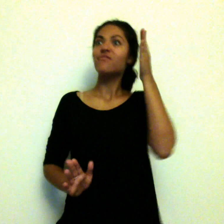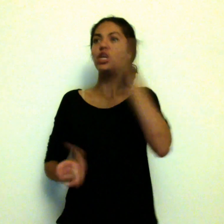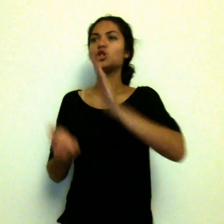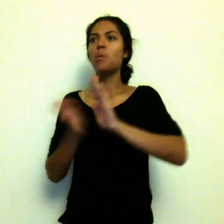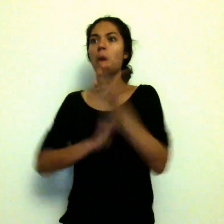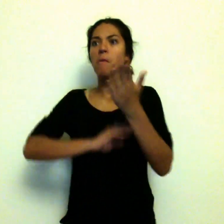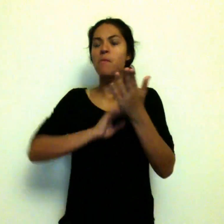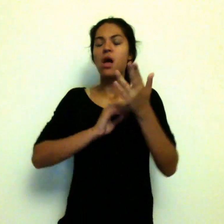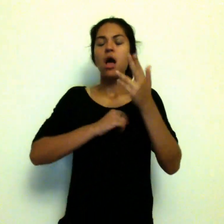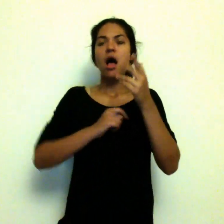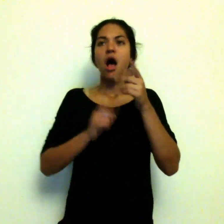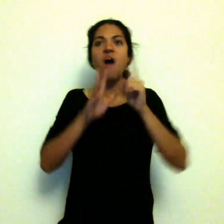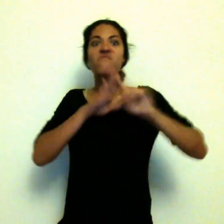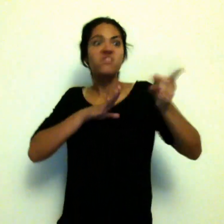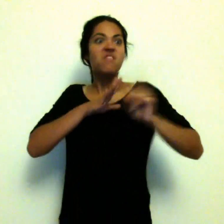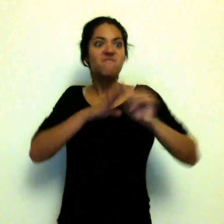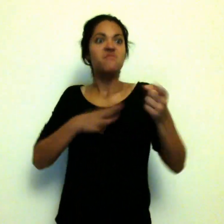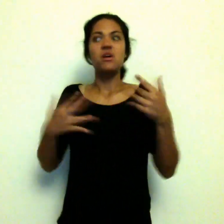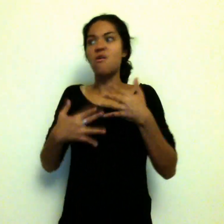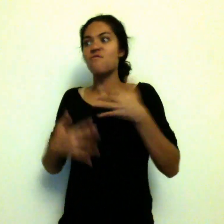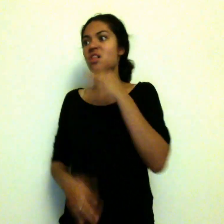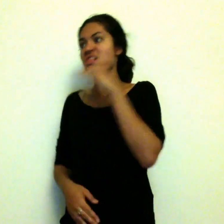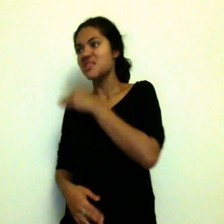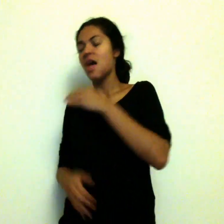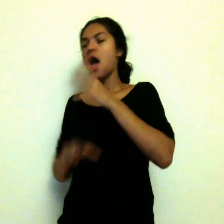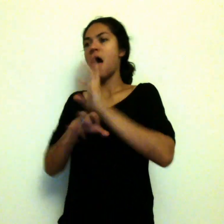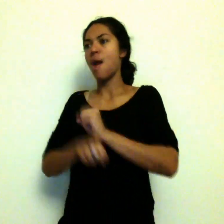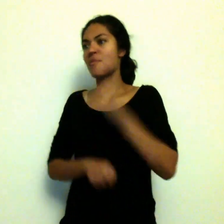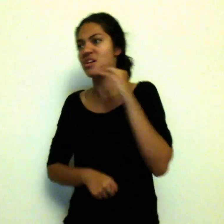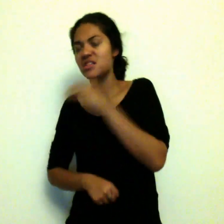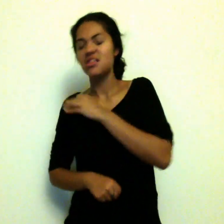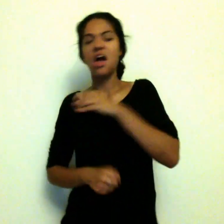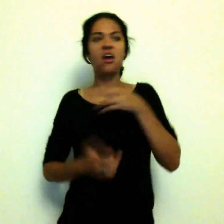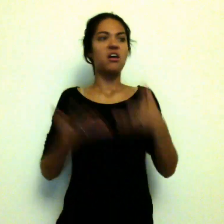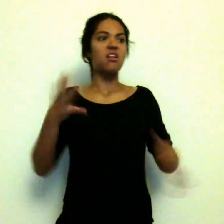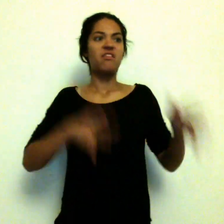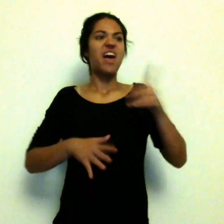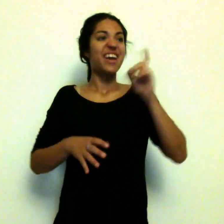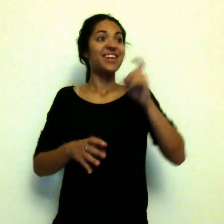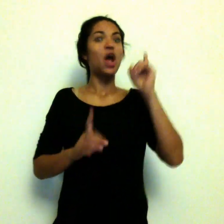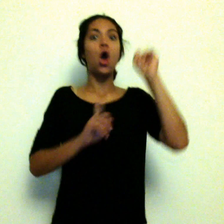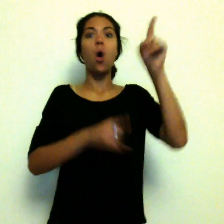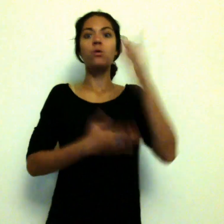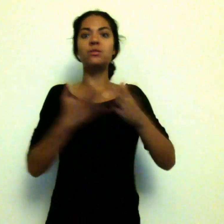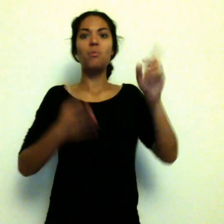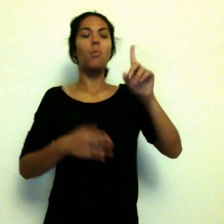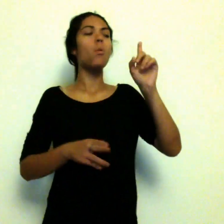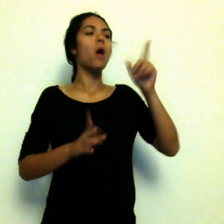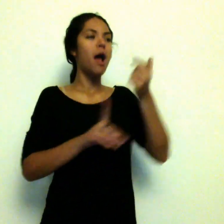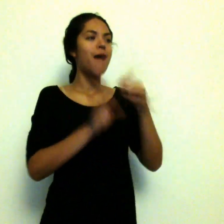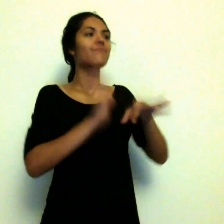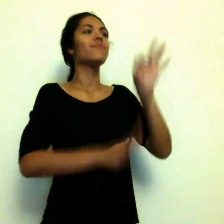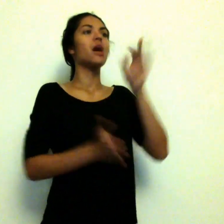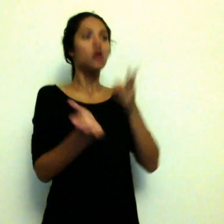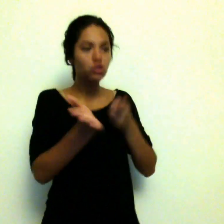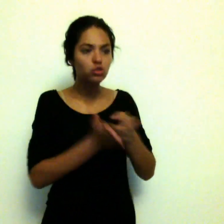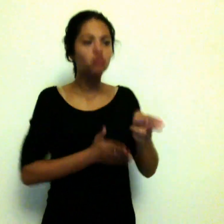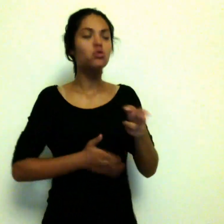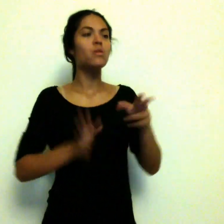going to have to run somewhere to learn the truth. He's going to have to go somewhere to find acceptance and affection. And that's what happened to